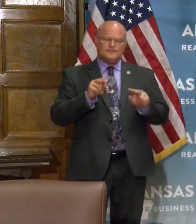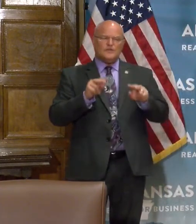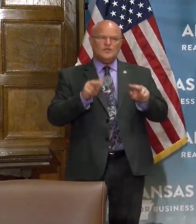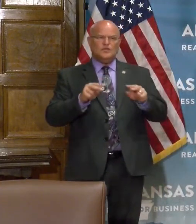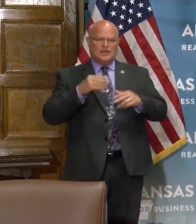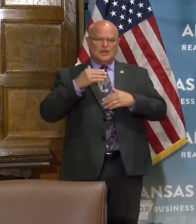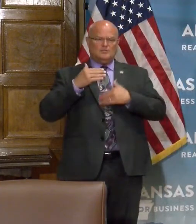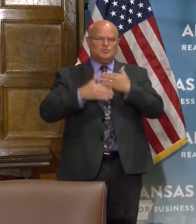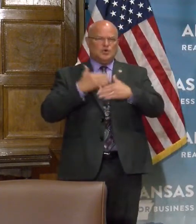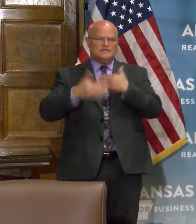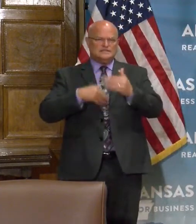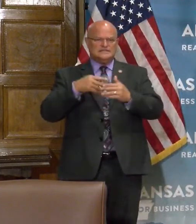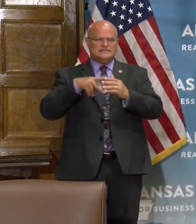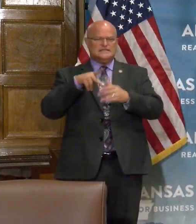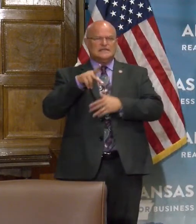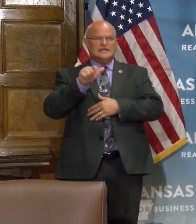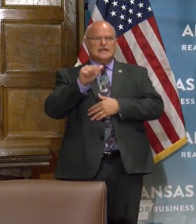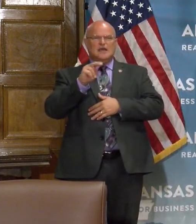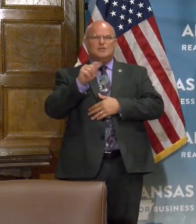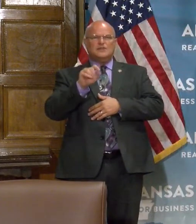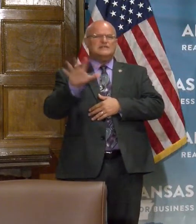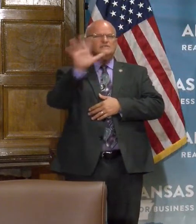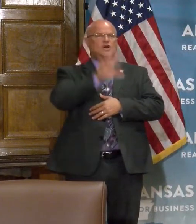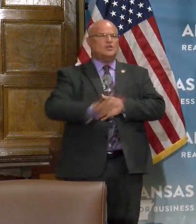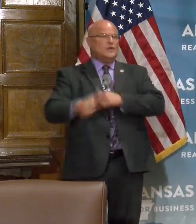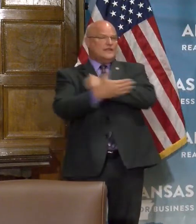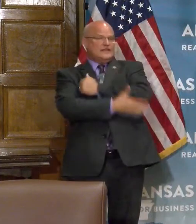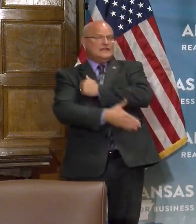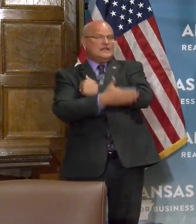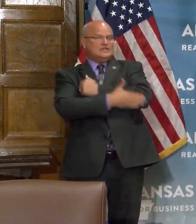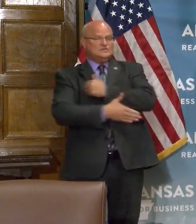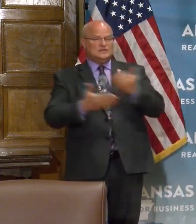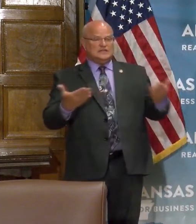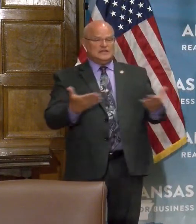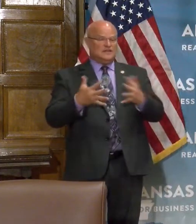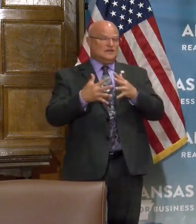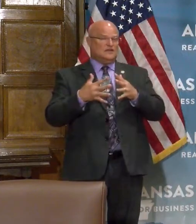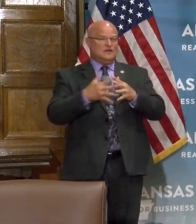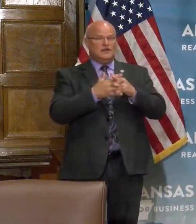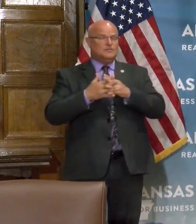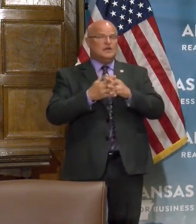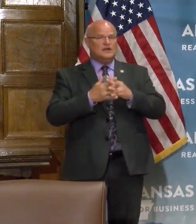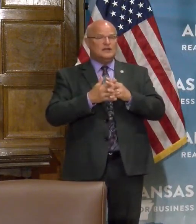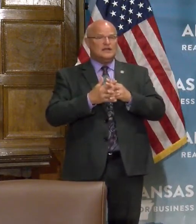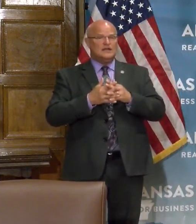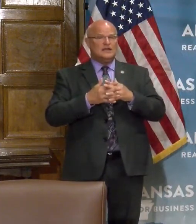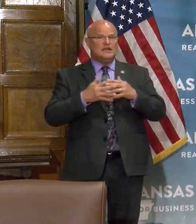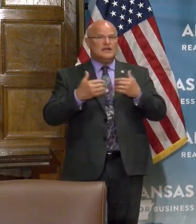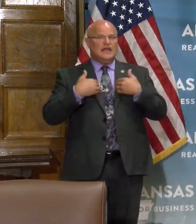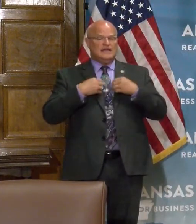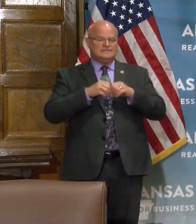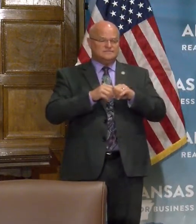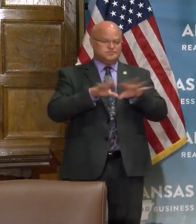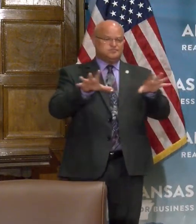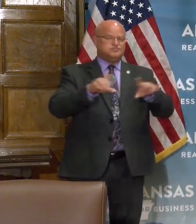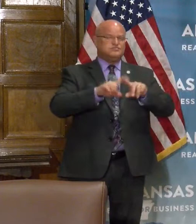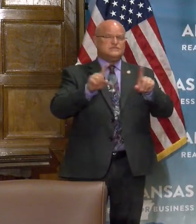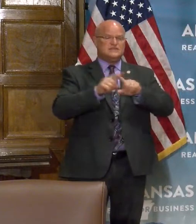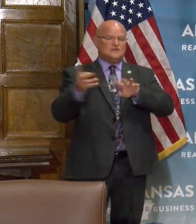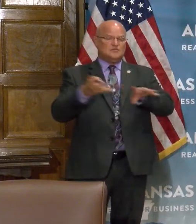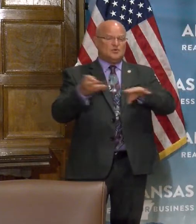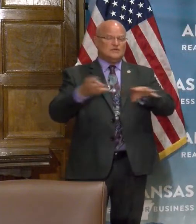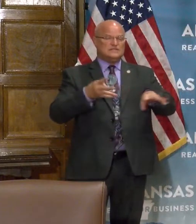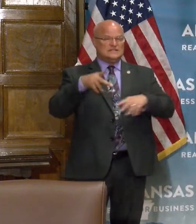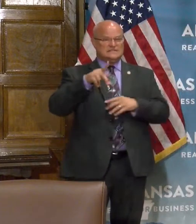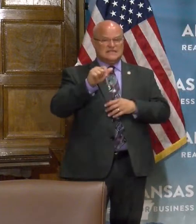look at processing plants all across the country, and they've had outbreaks in different